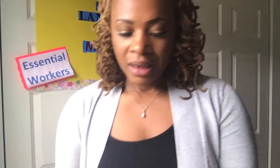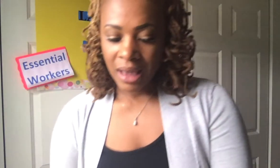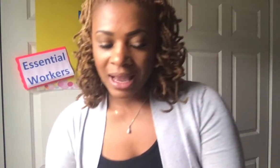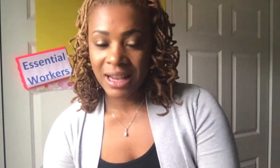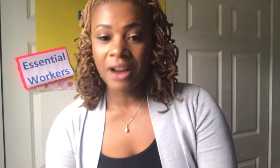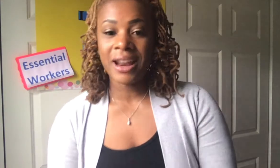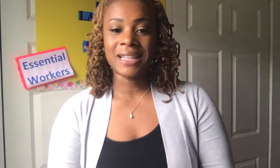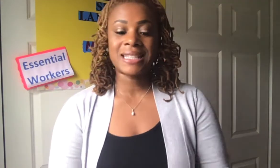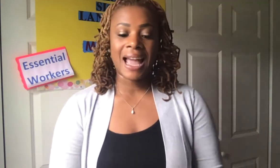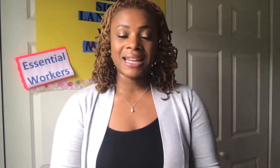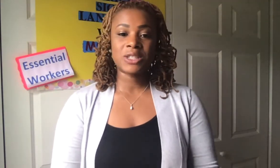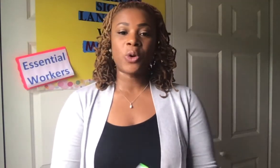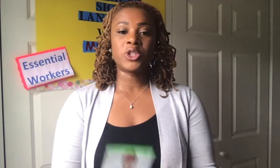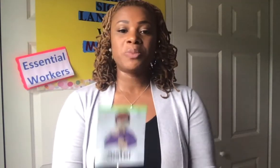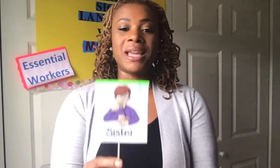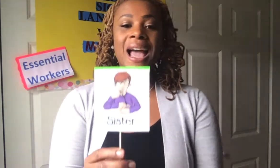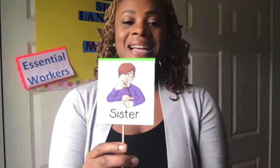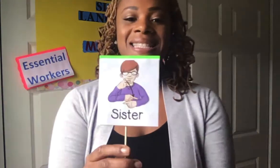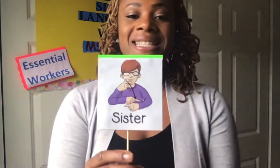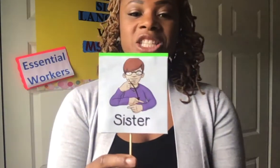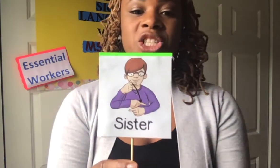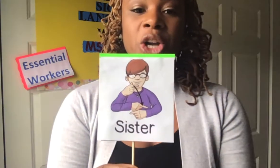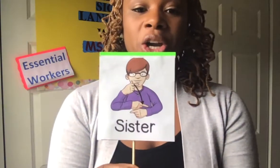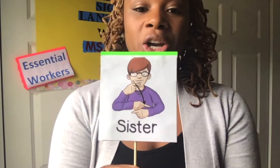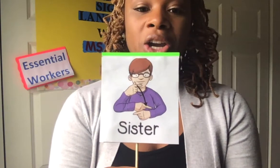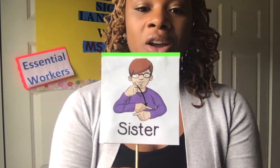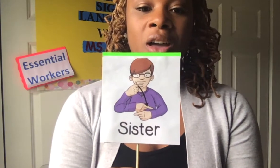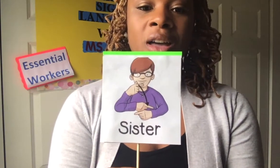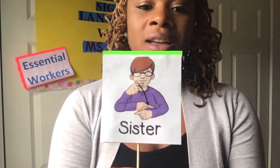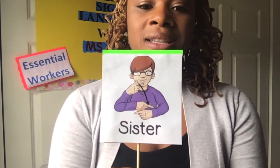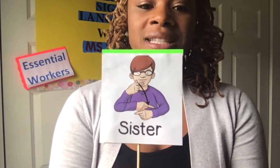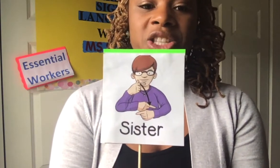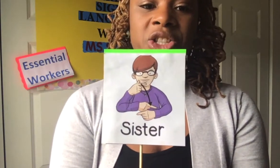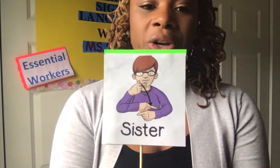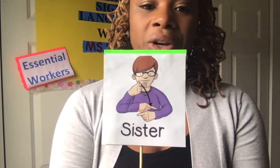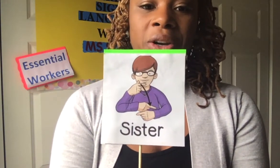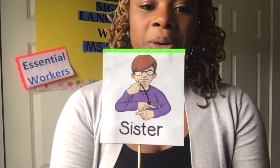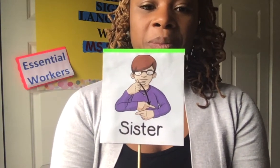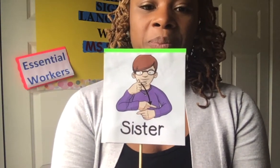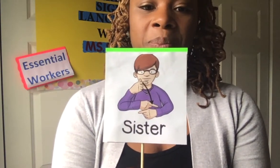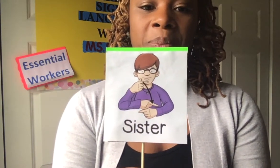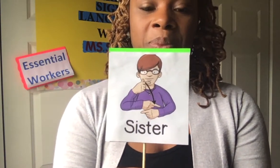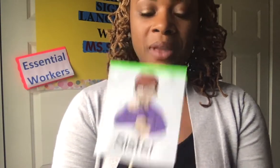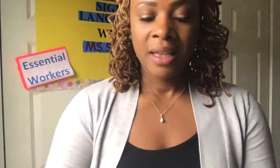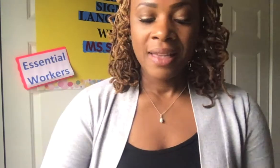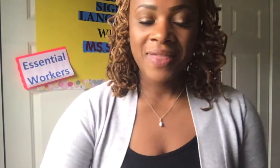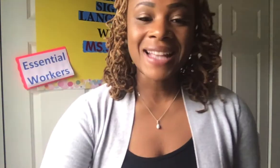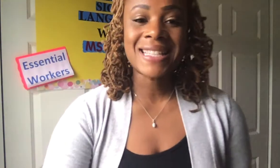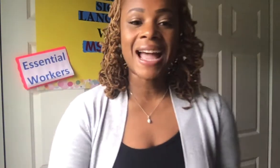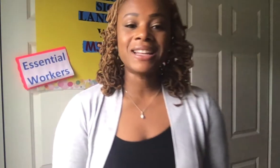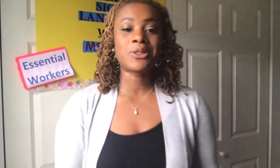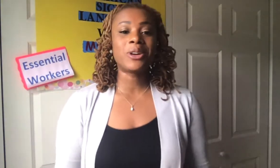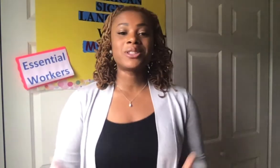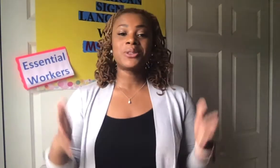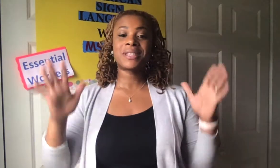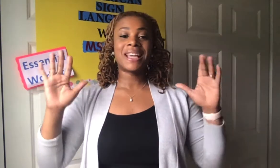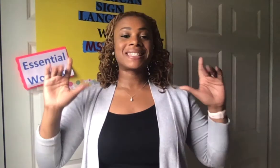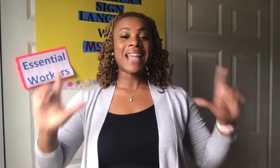And then our next sign is going to be sister. Sister. That sign is going to use the exact